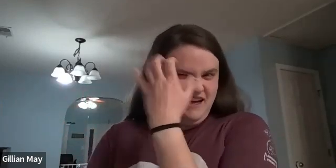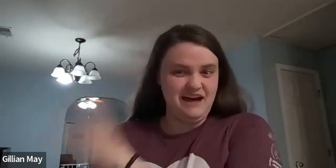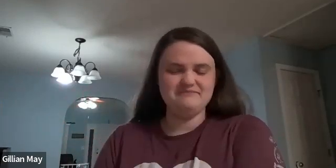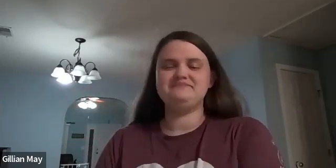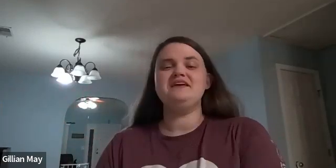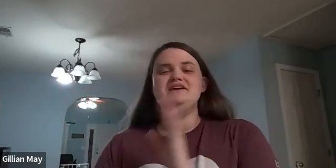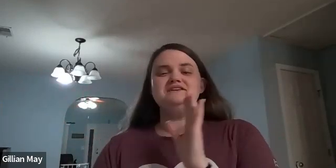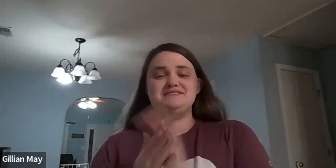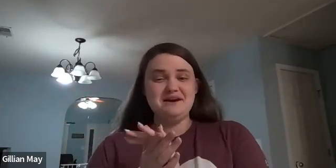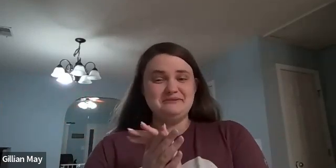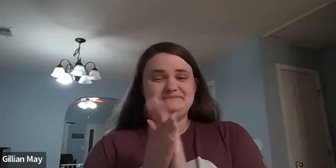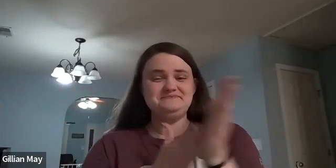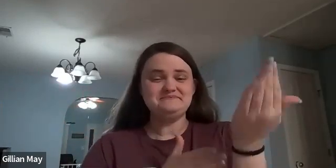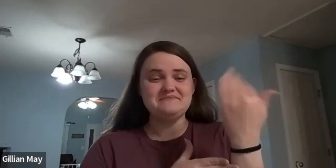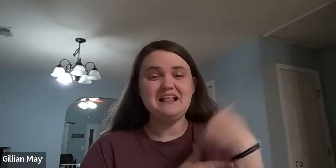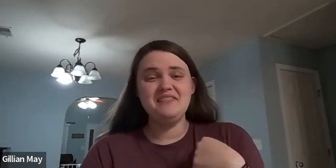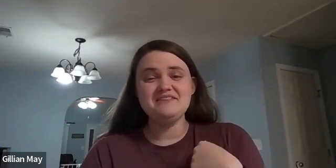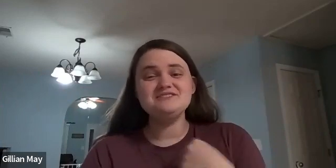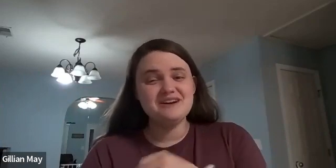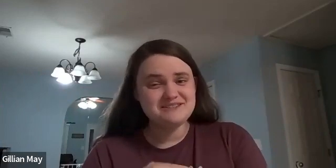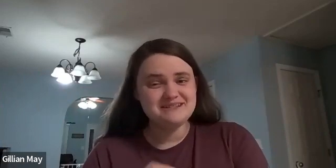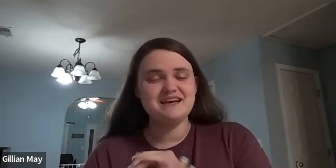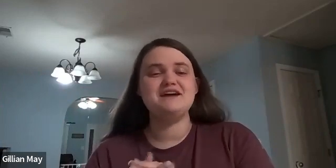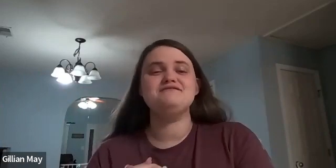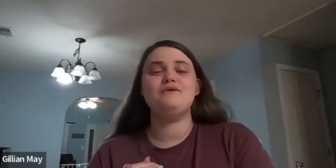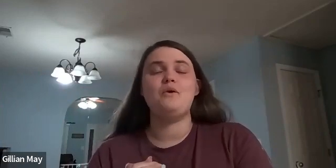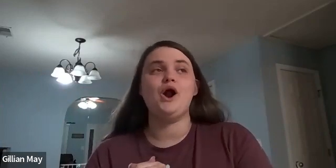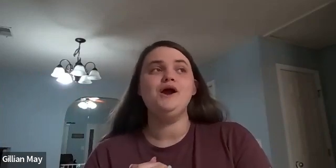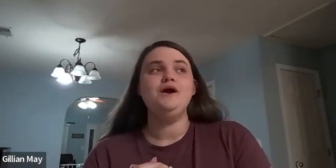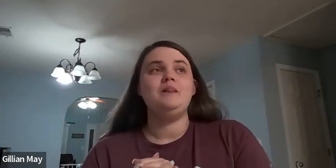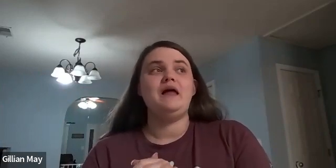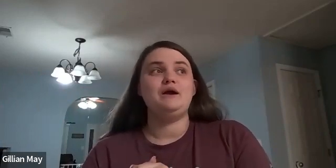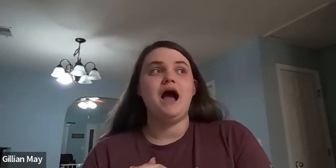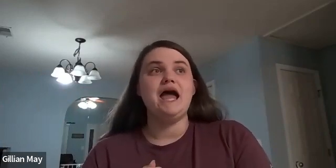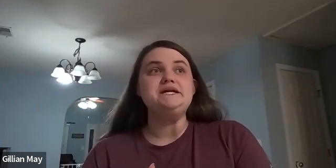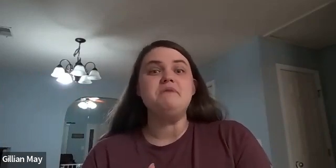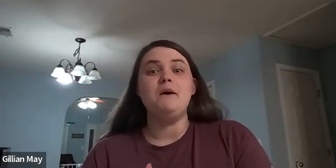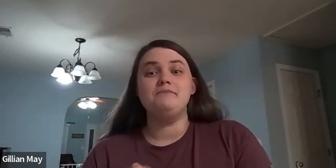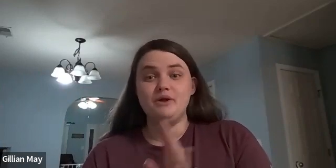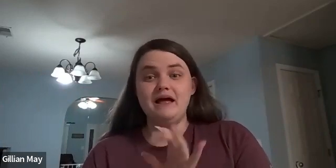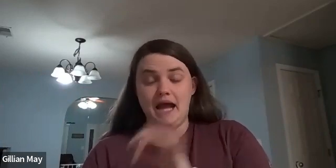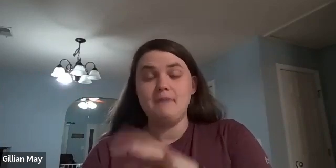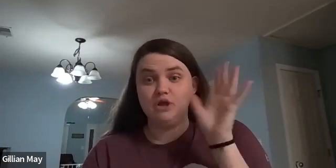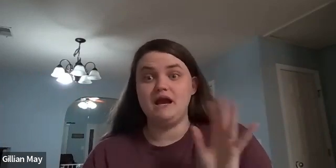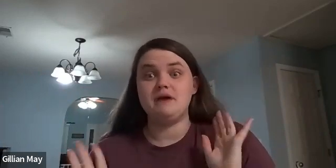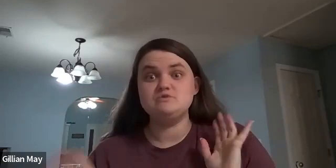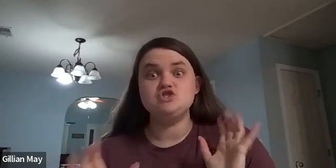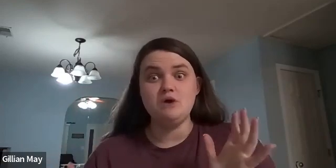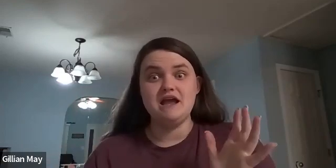ah. So then there's also a sign for like, I'm blowing up. I'm so angry.